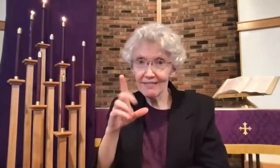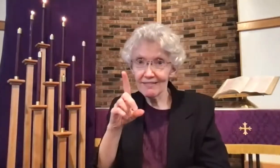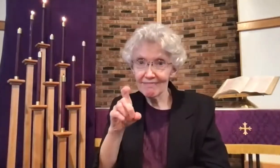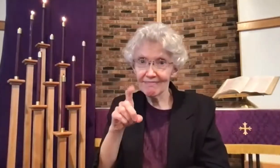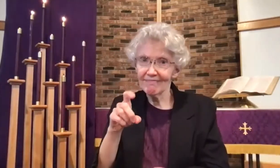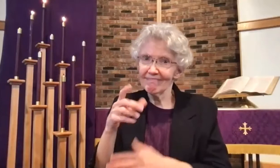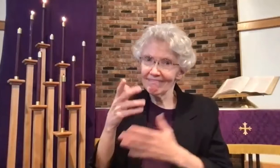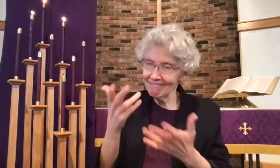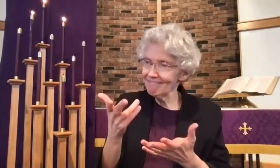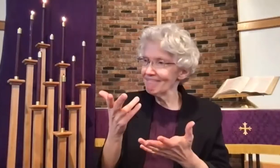comfort zone?